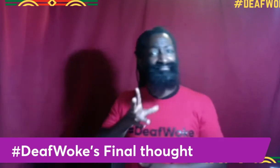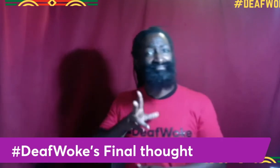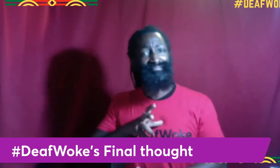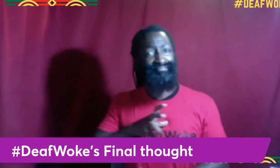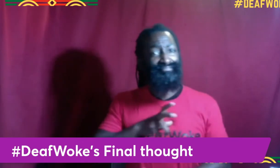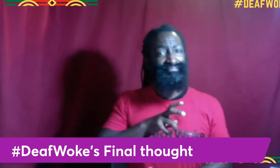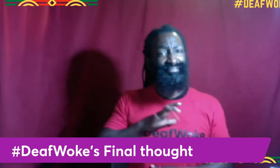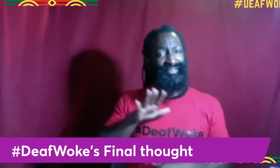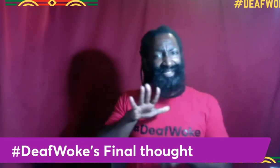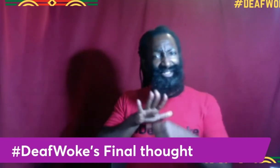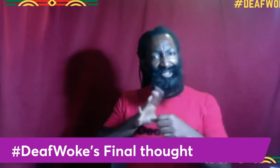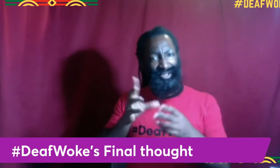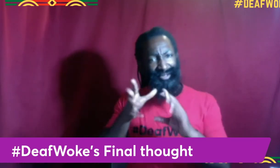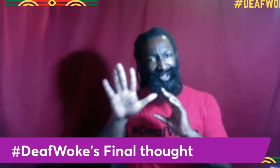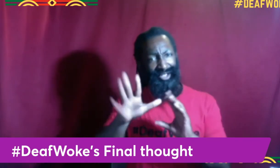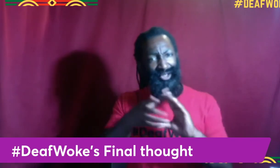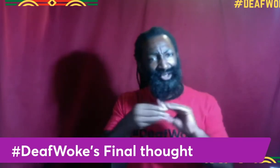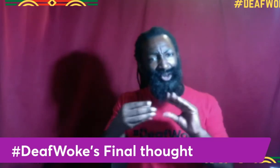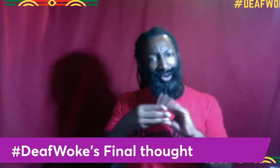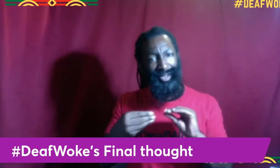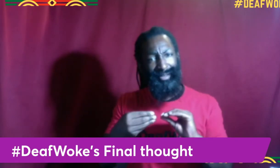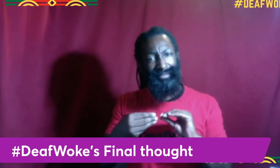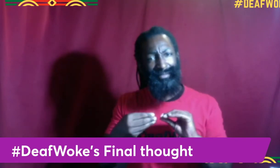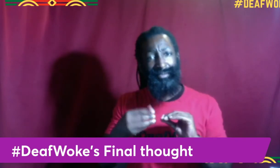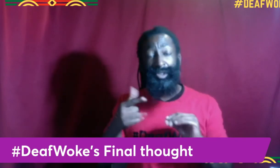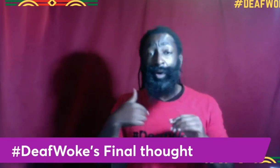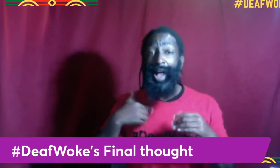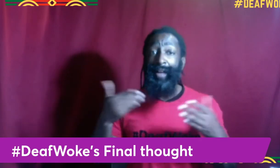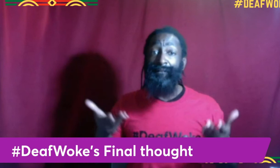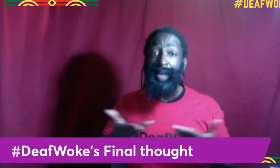It's not enough to just listen,